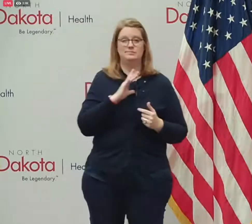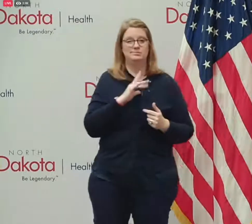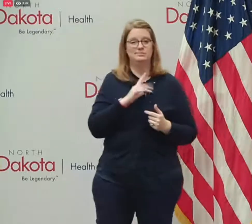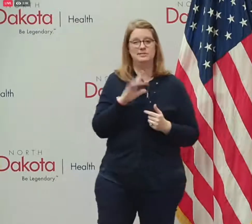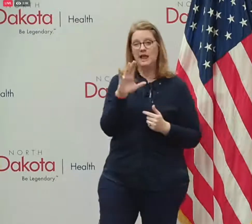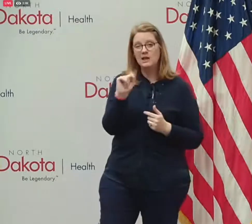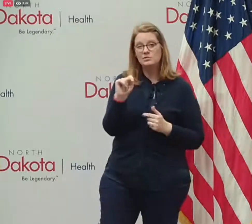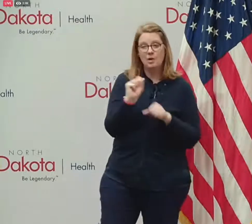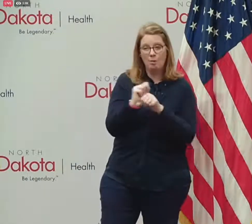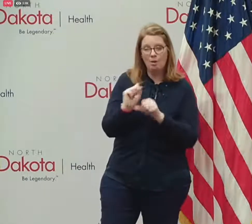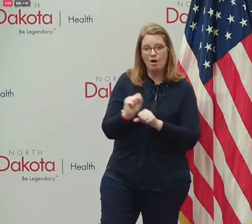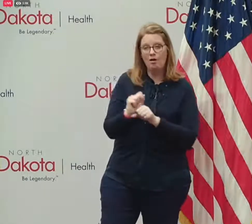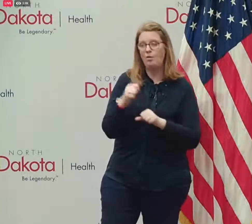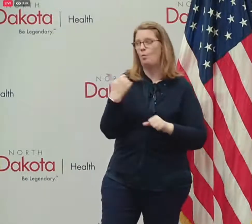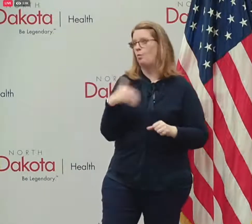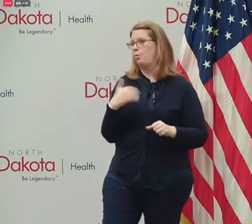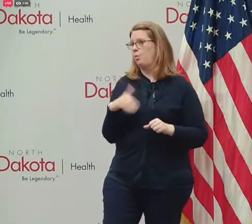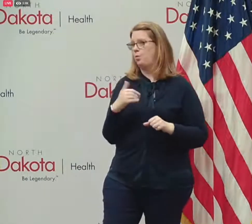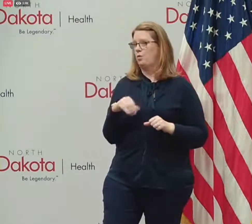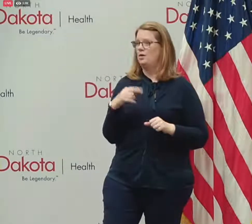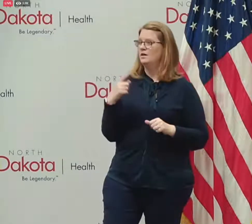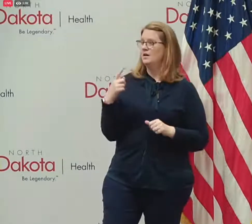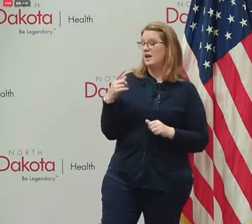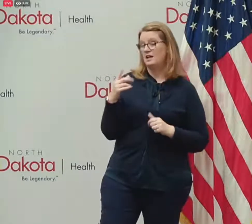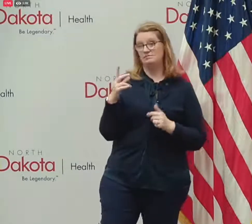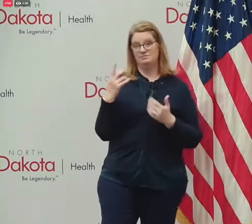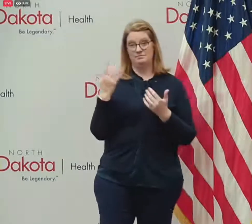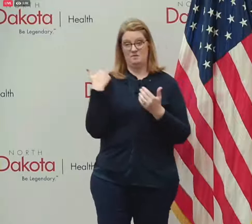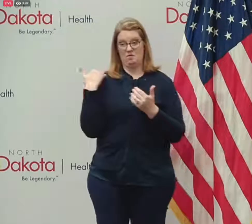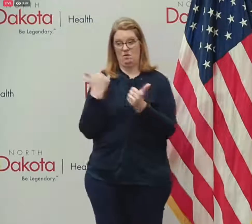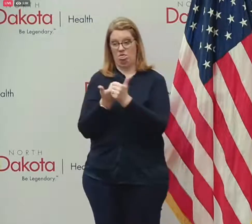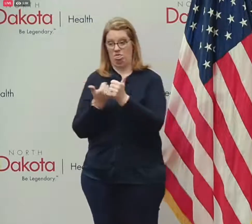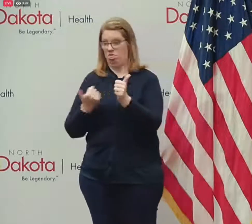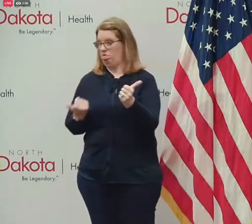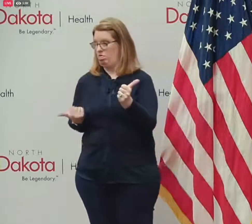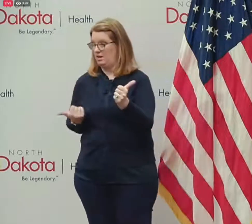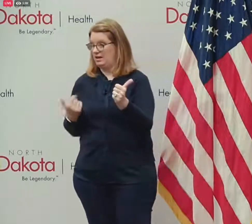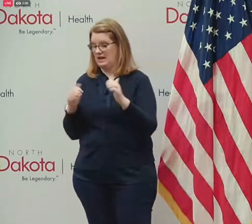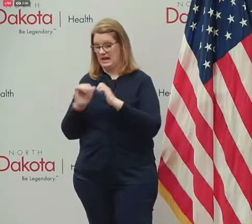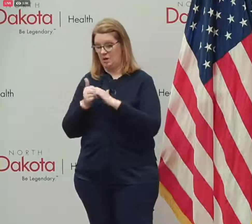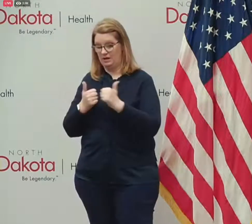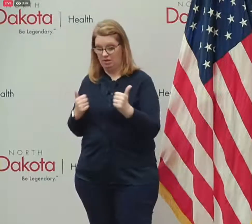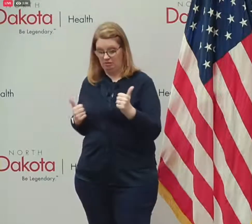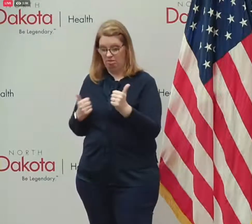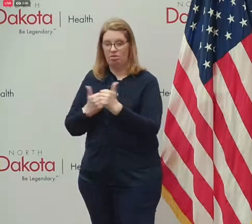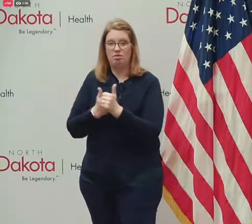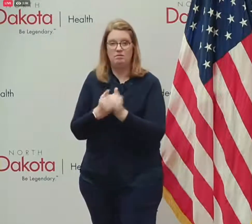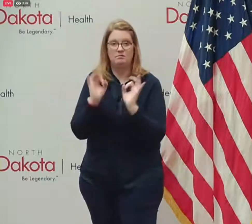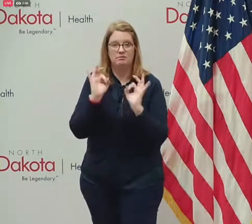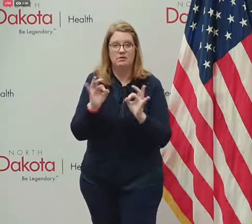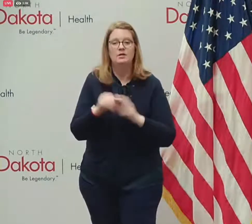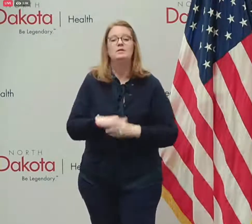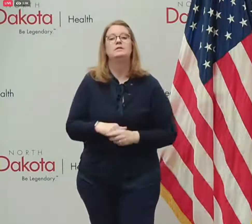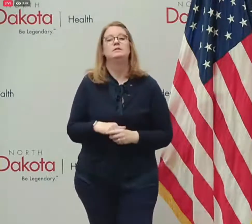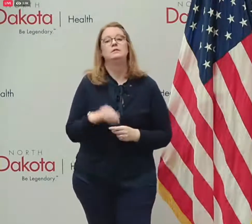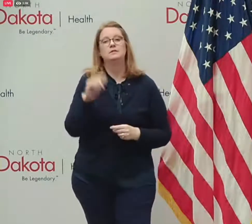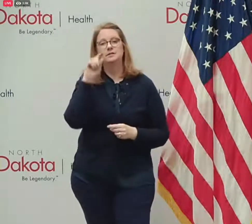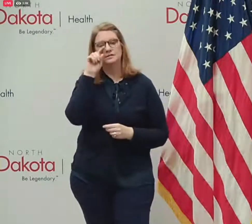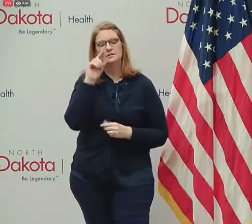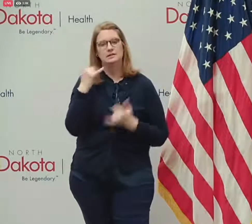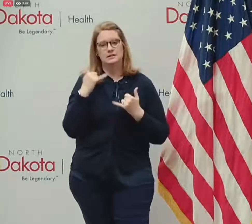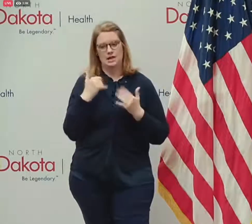and everybody who worked to resolve that backlog, and everybody in IT that worked to bring in these new systems. Related to